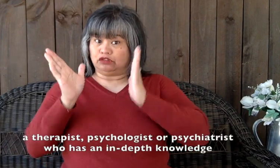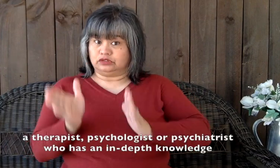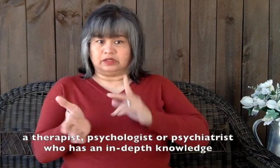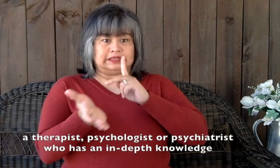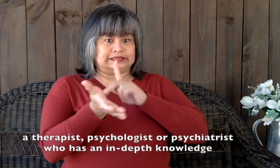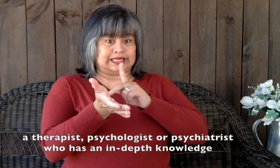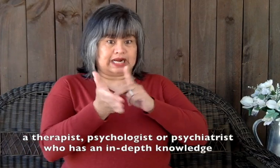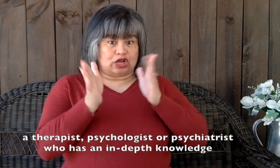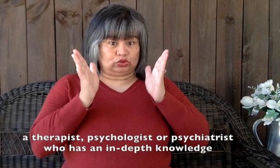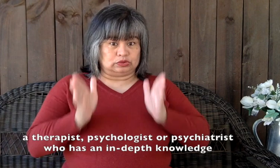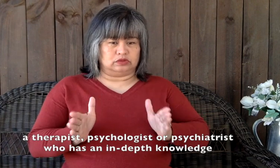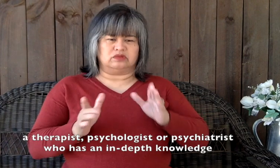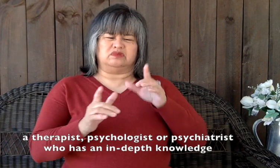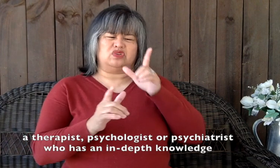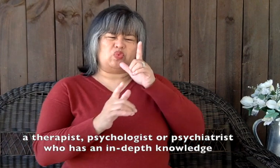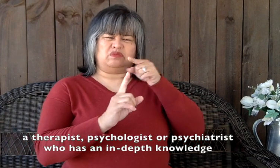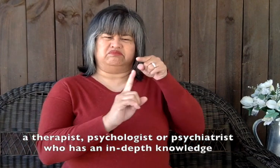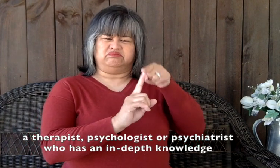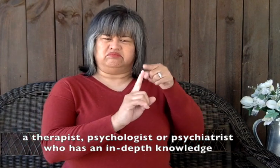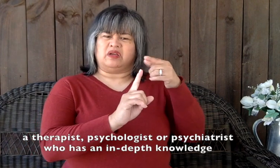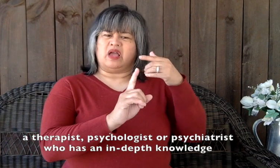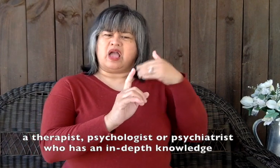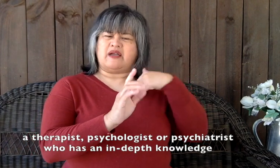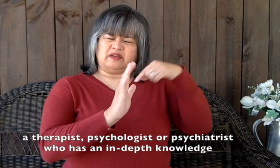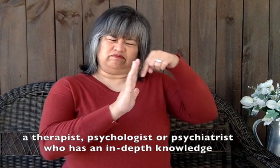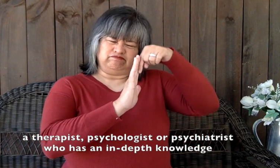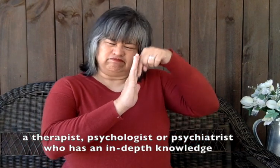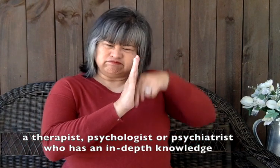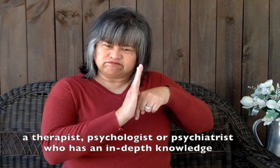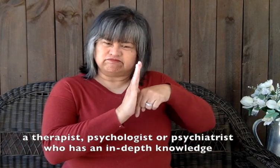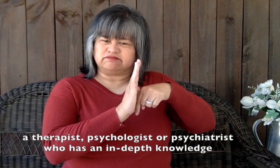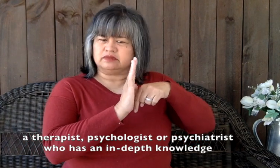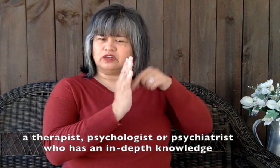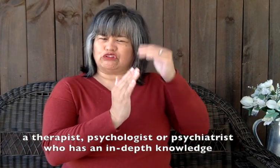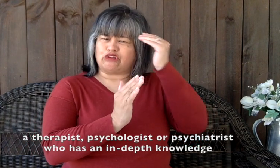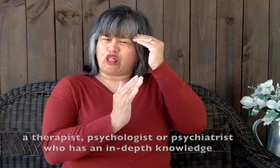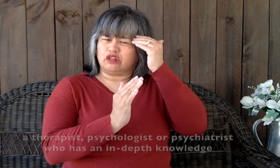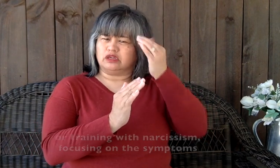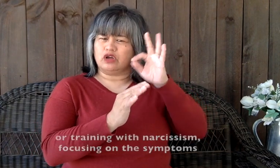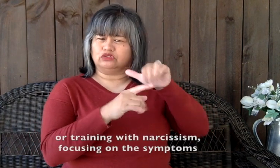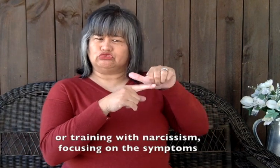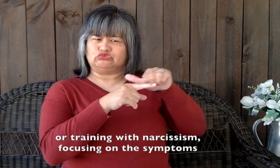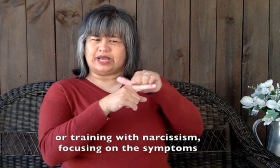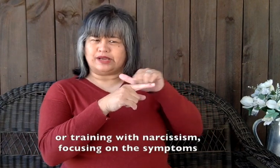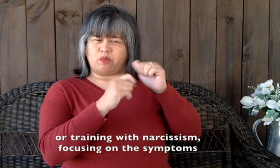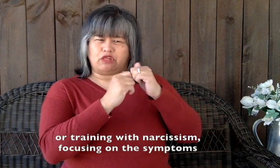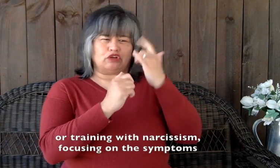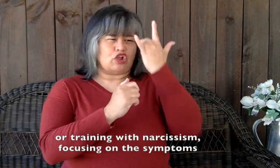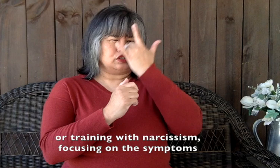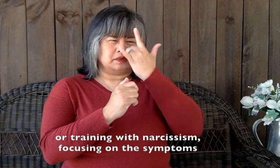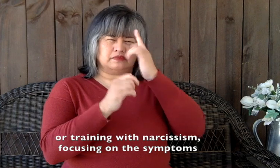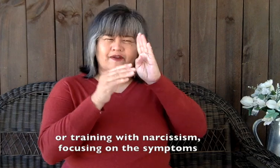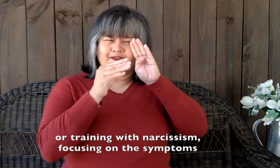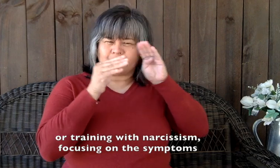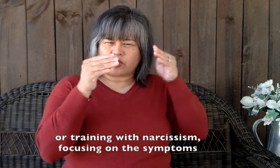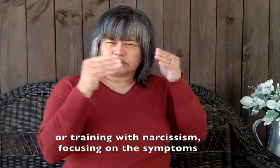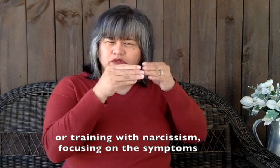therapist, psychologist, psychiatrist, who has an in-depth knowledge and training